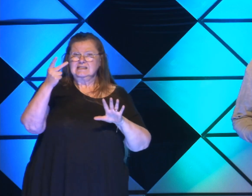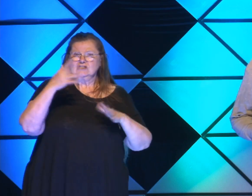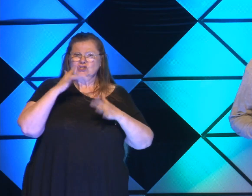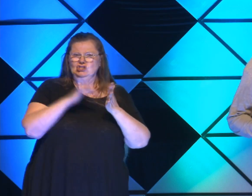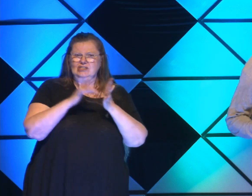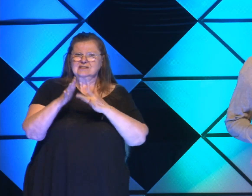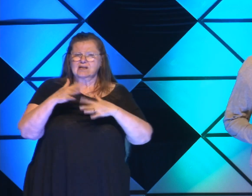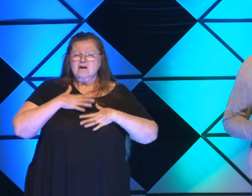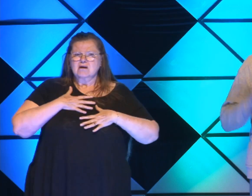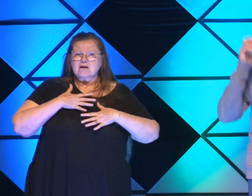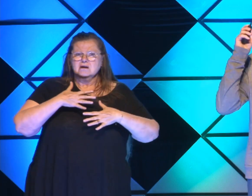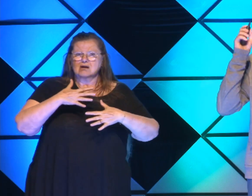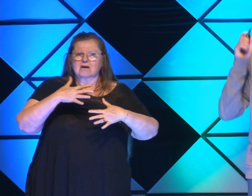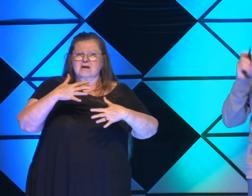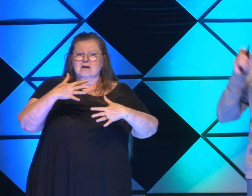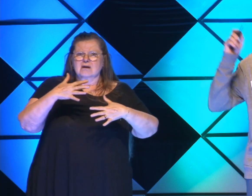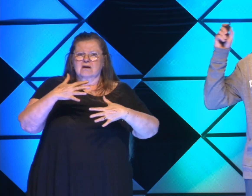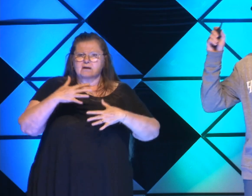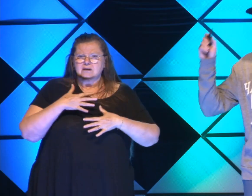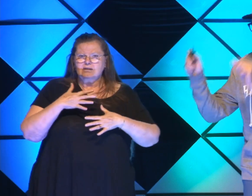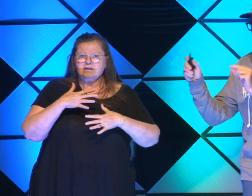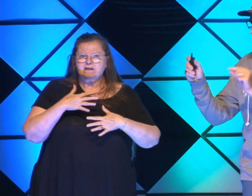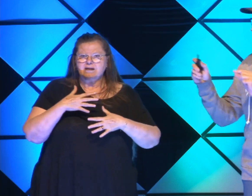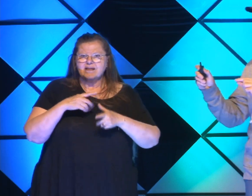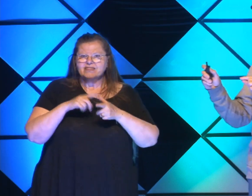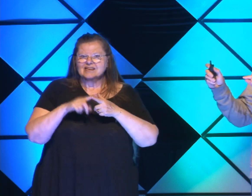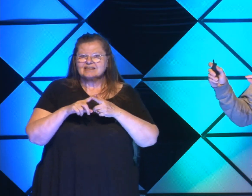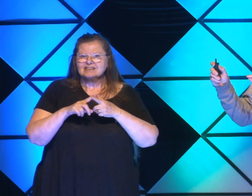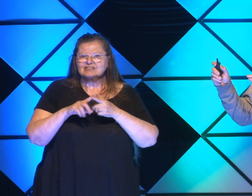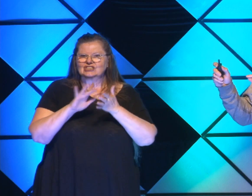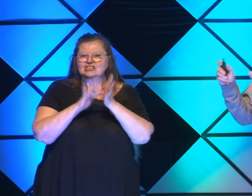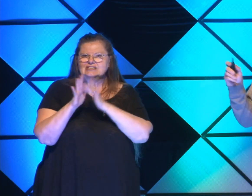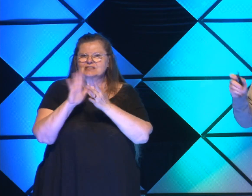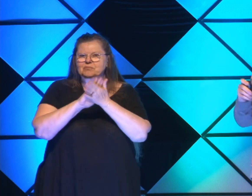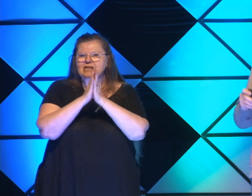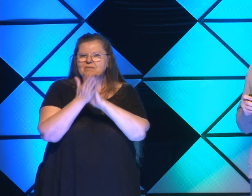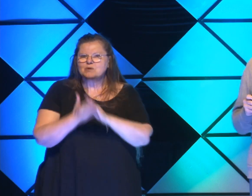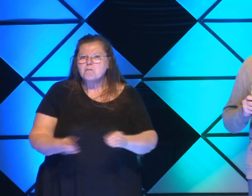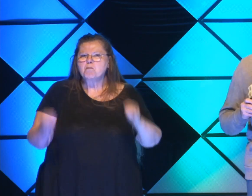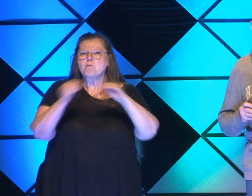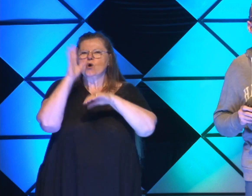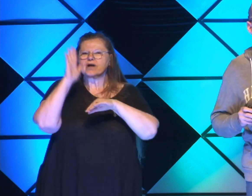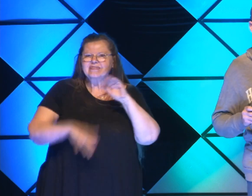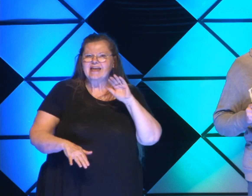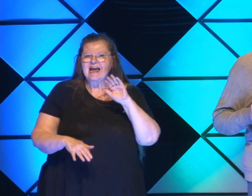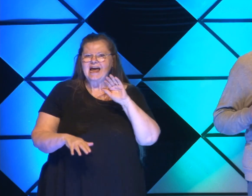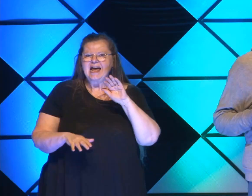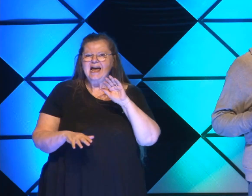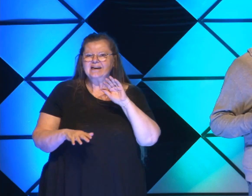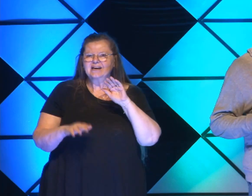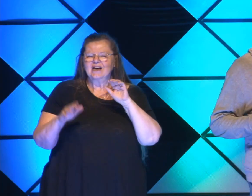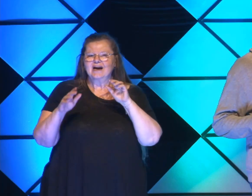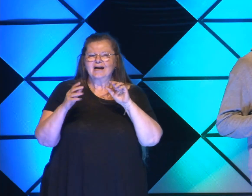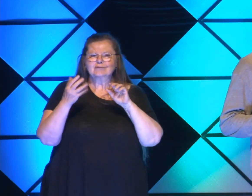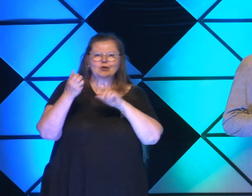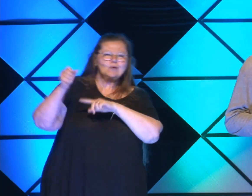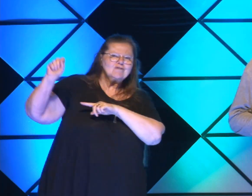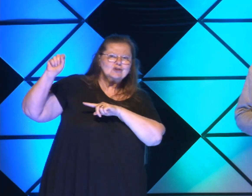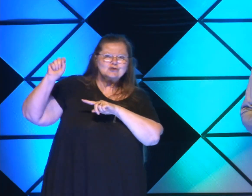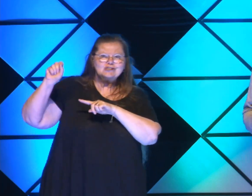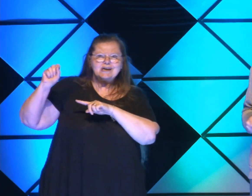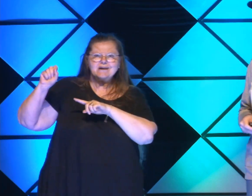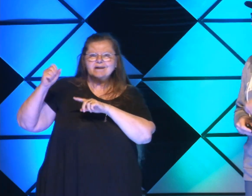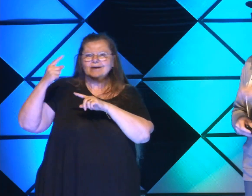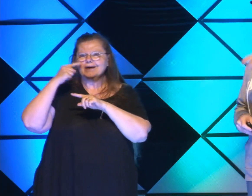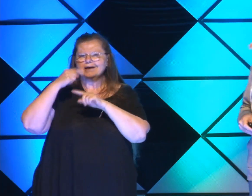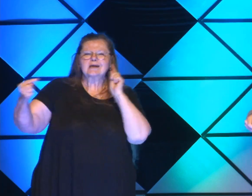that, Jesus becomes more than. Jesus becomes more than a revolutionary, more than an enemy of the state in the story